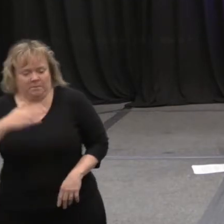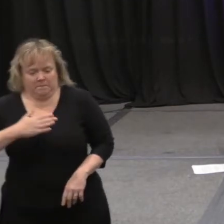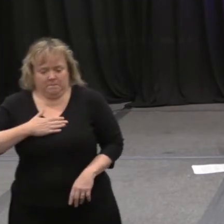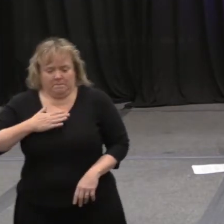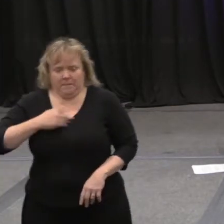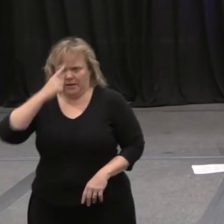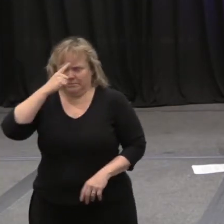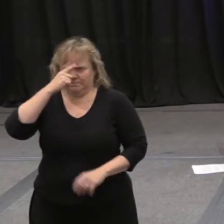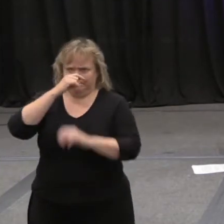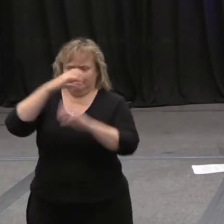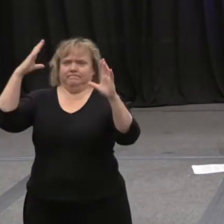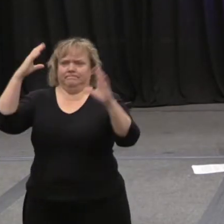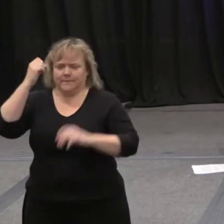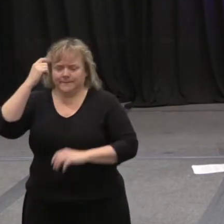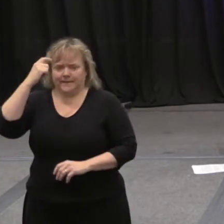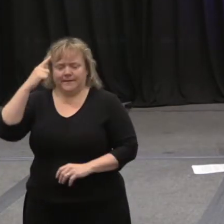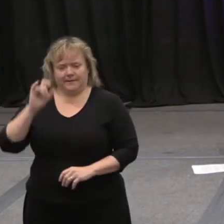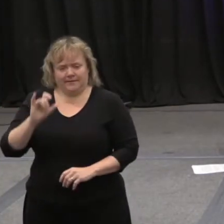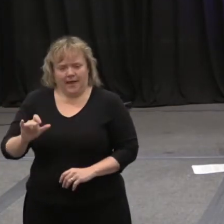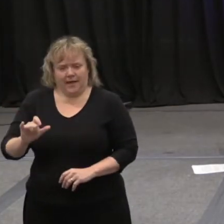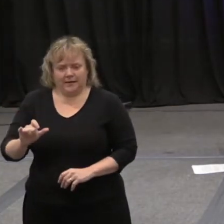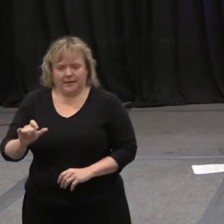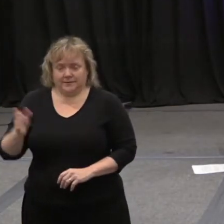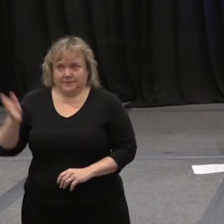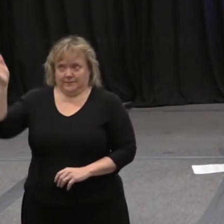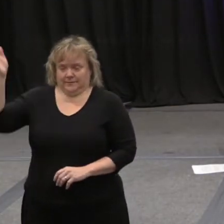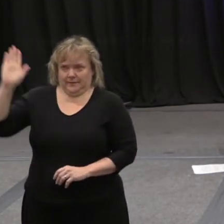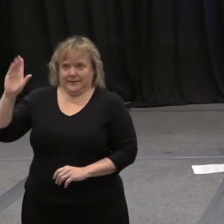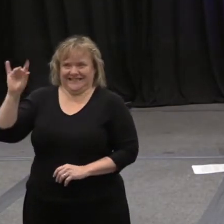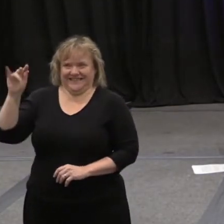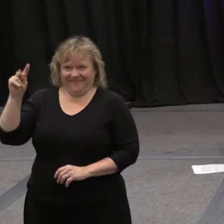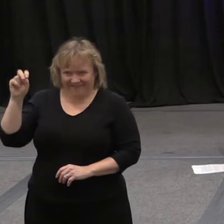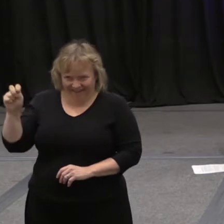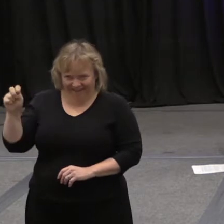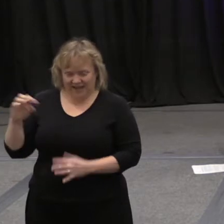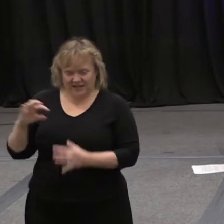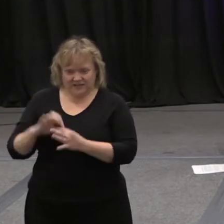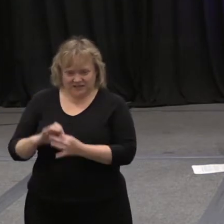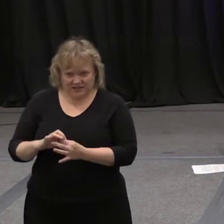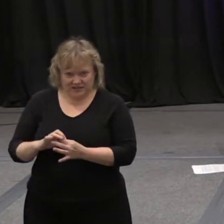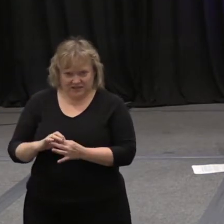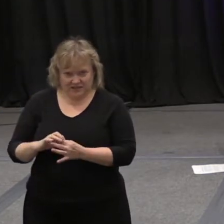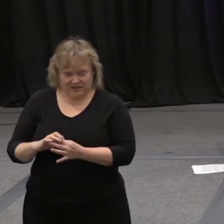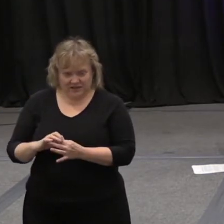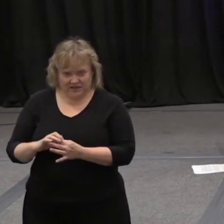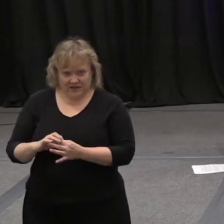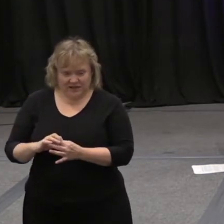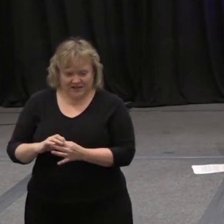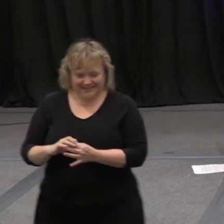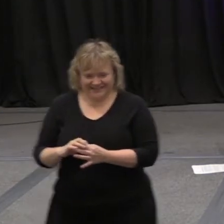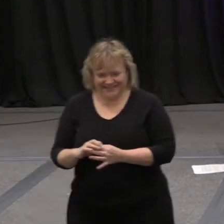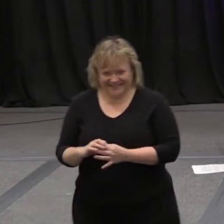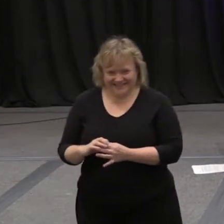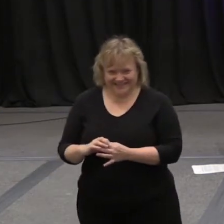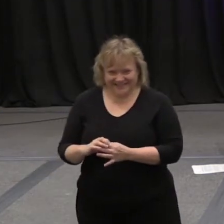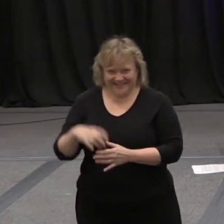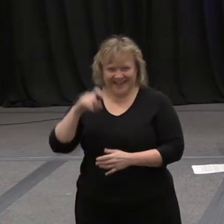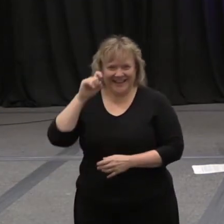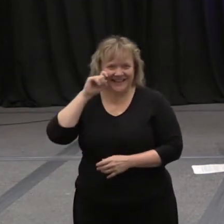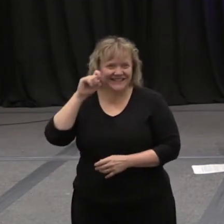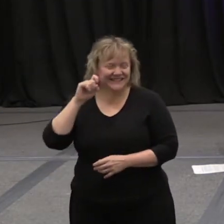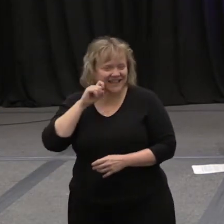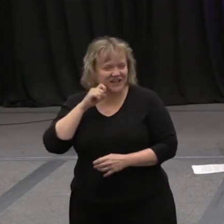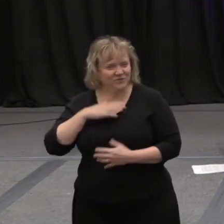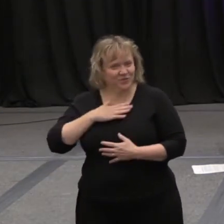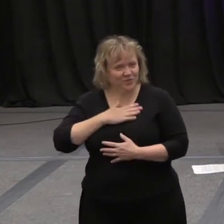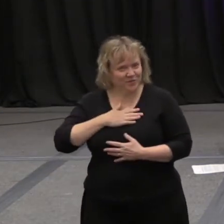a divine opportunity for connection. And I say, well, if sexual pleasure wasn't important, it wouldn't work in our brains the way that it